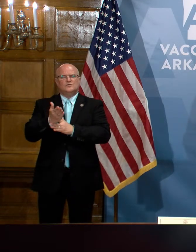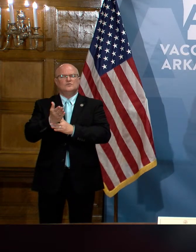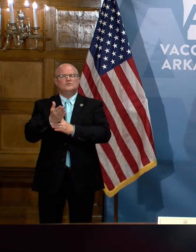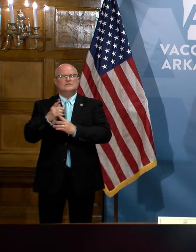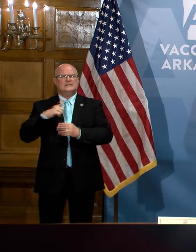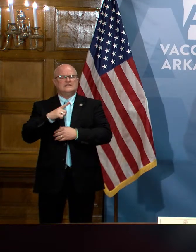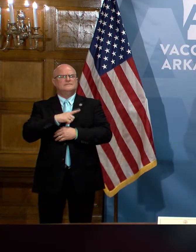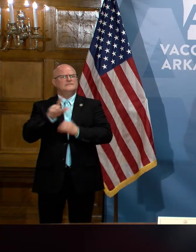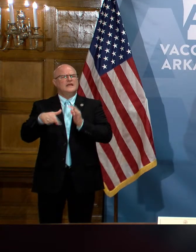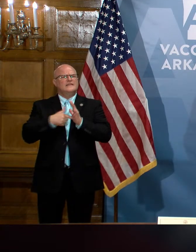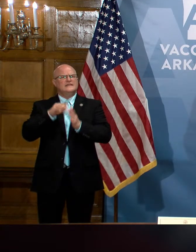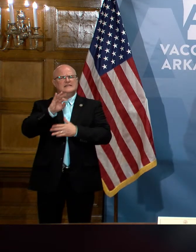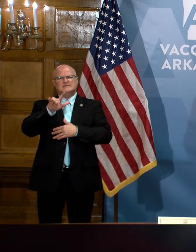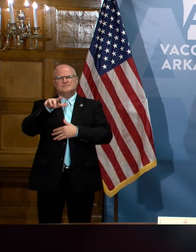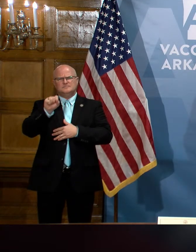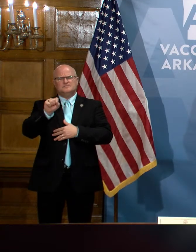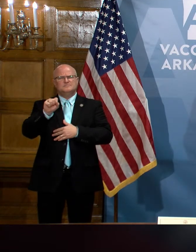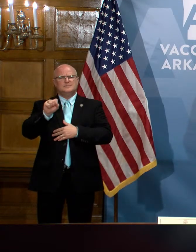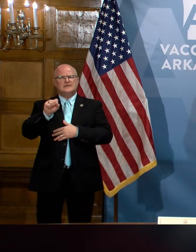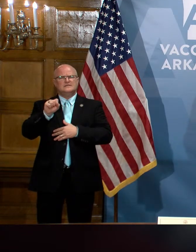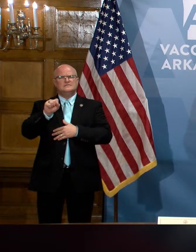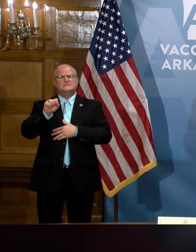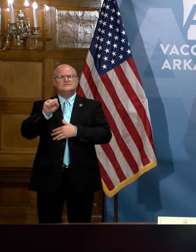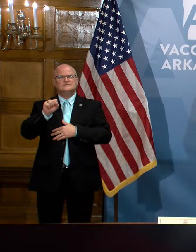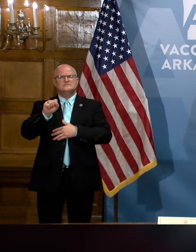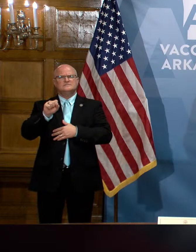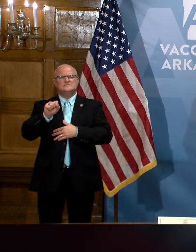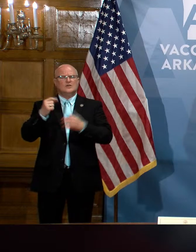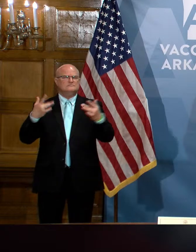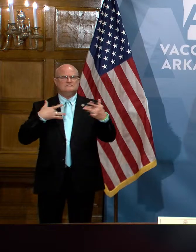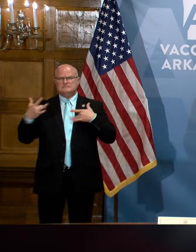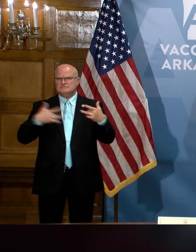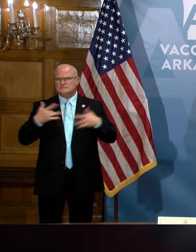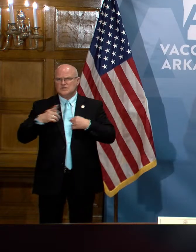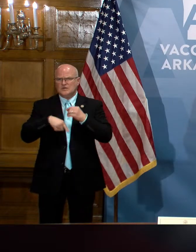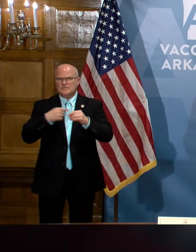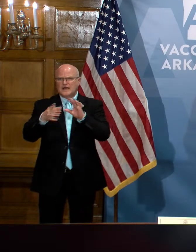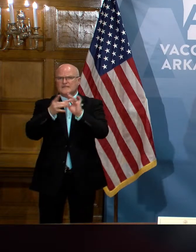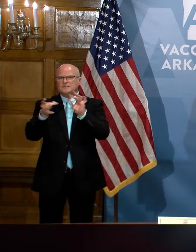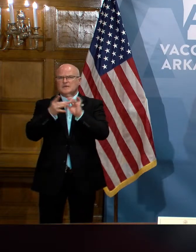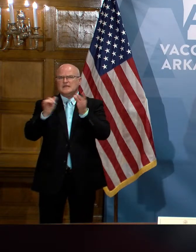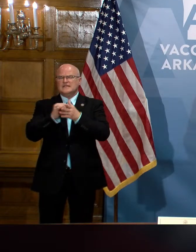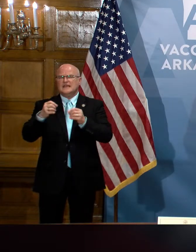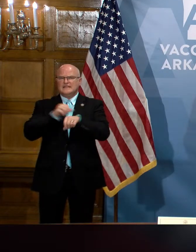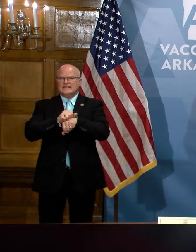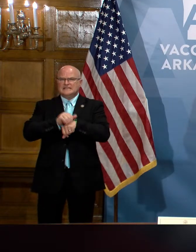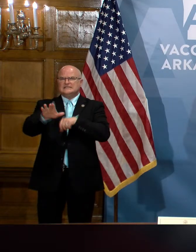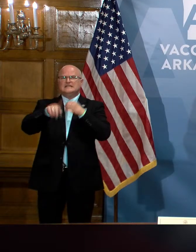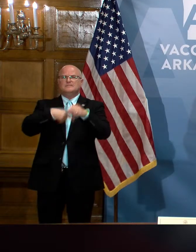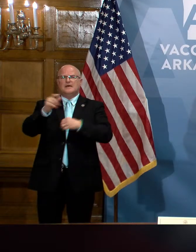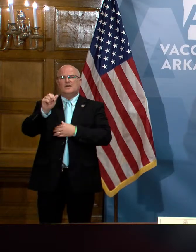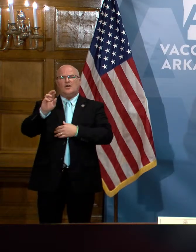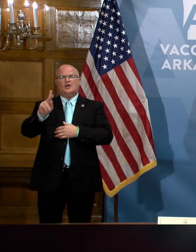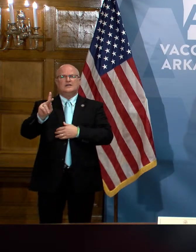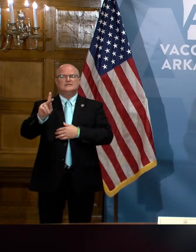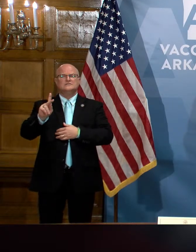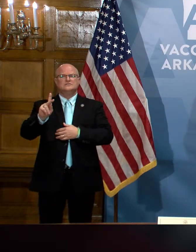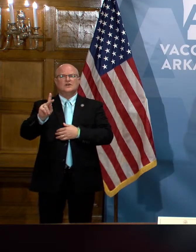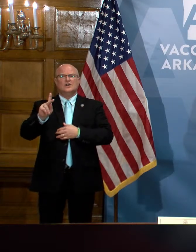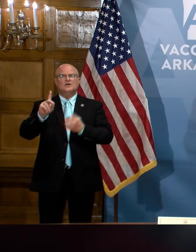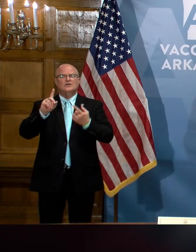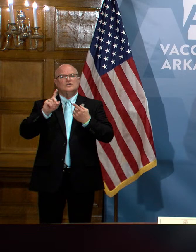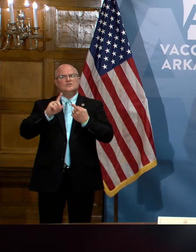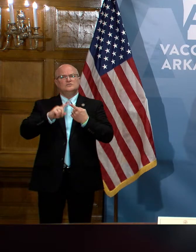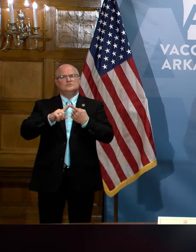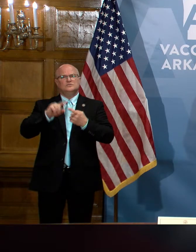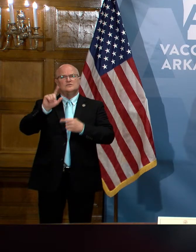Do these bills, are you concerned at all about the message that they send about Arkansas